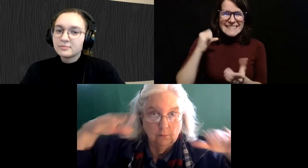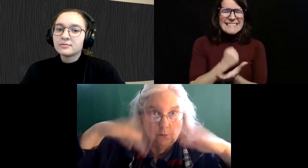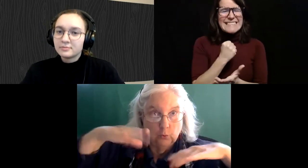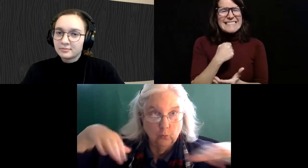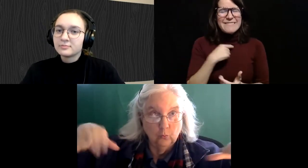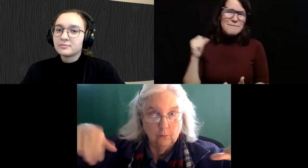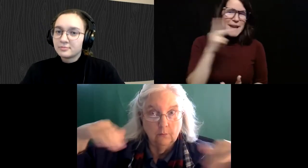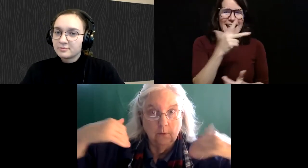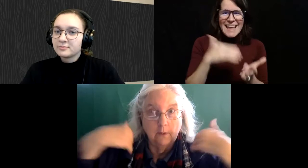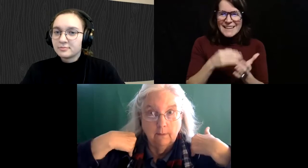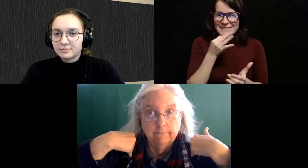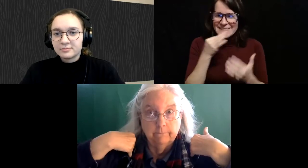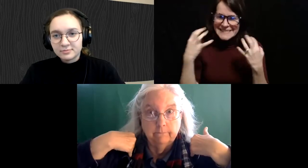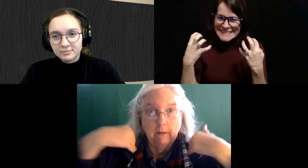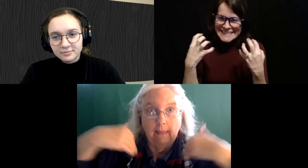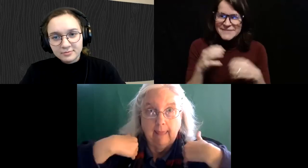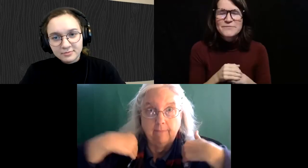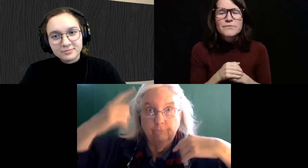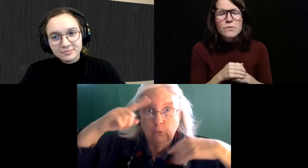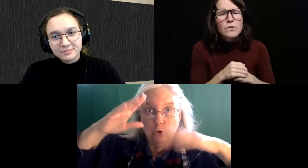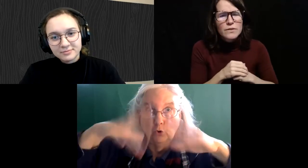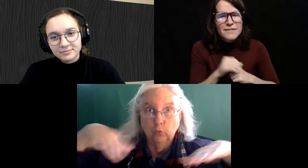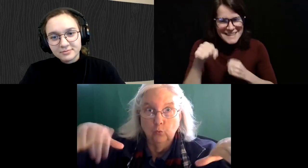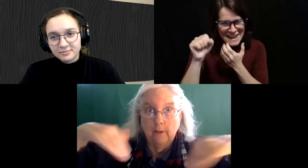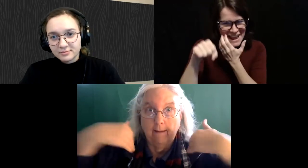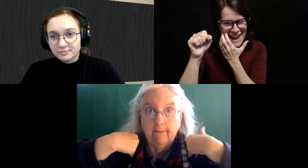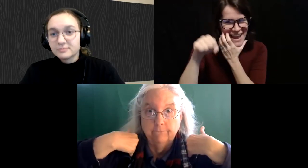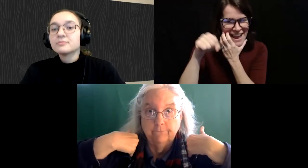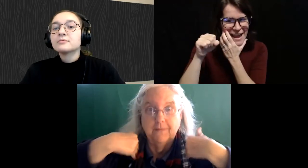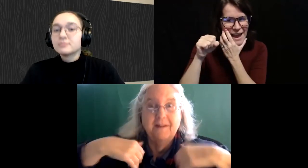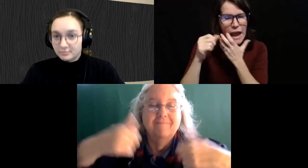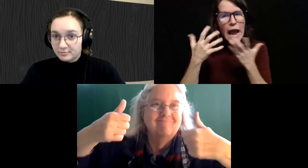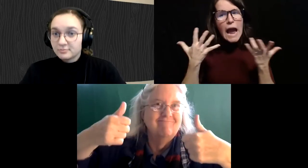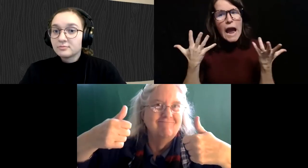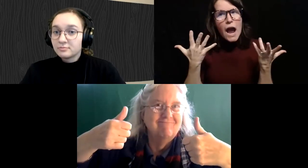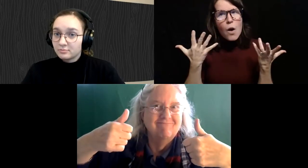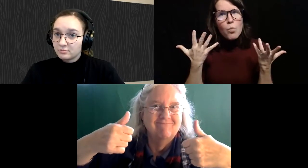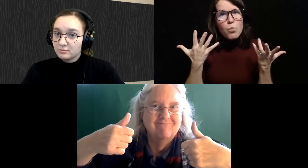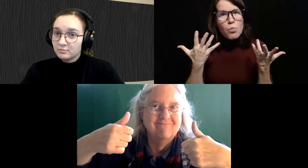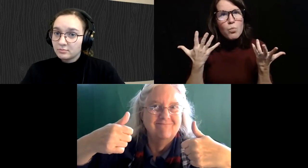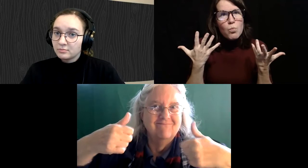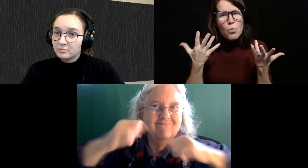the last time I was there was in 2005. Gosh, I wish I could go back again. Did they have it for children? Did they have it for